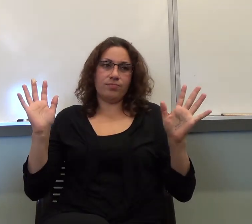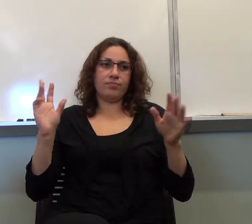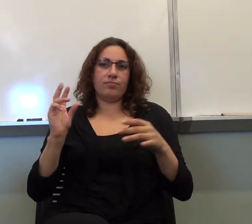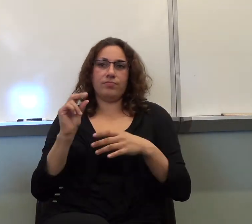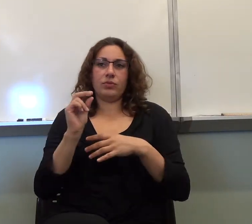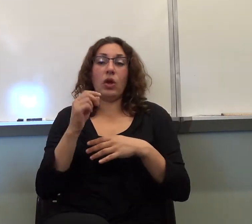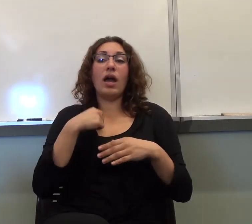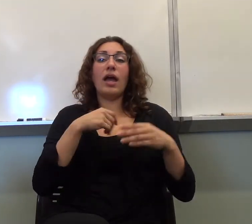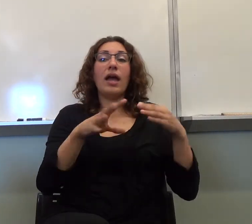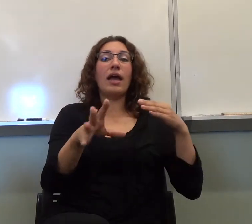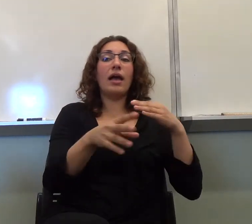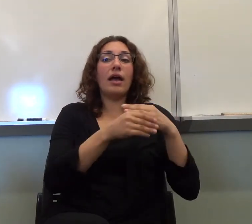addition of the opposite.